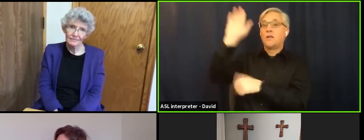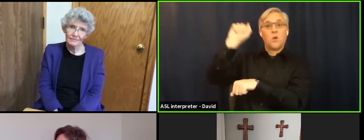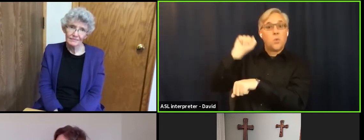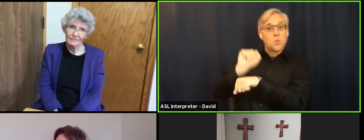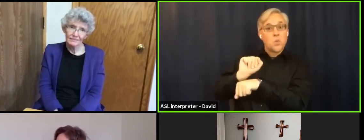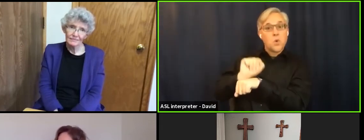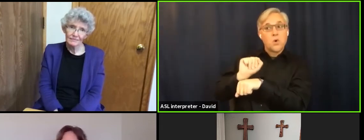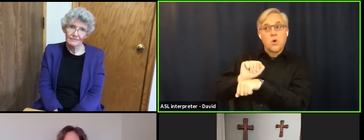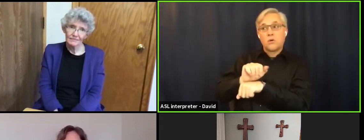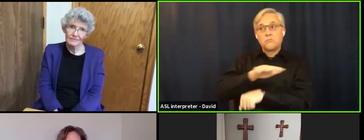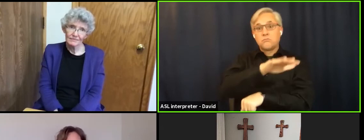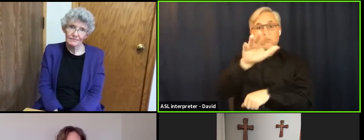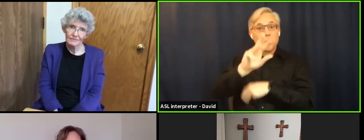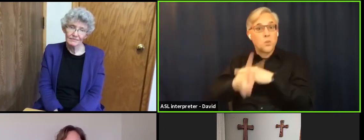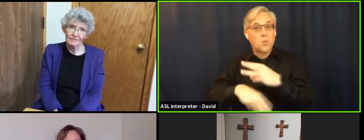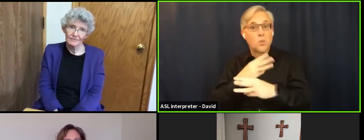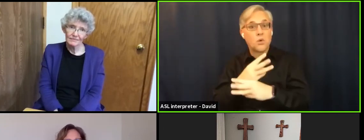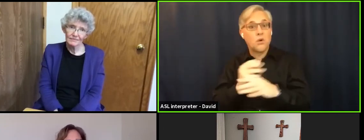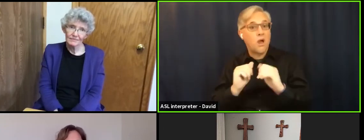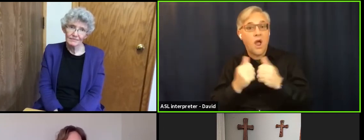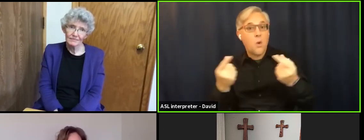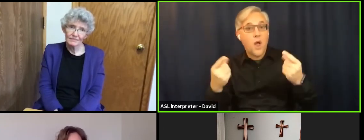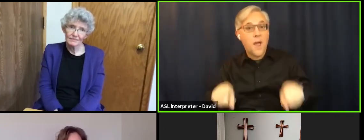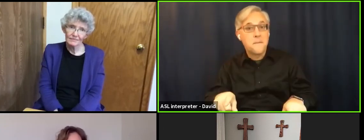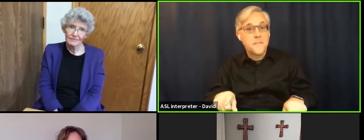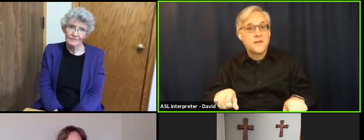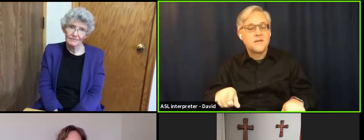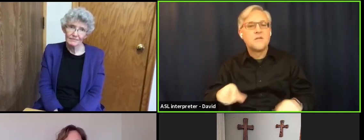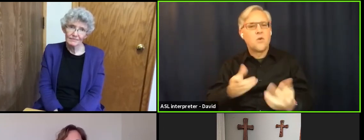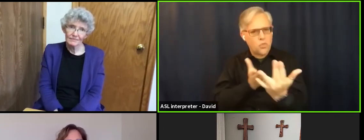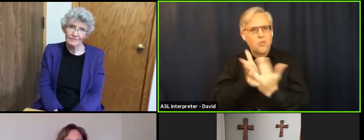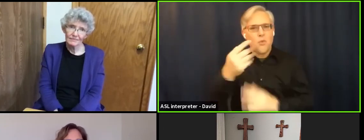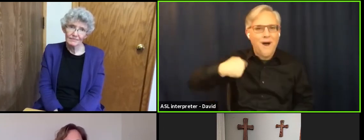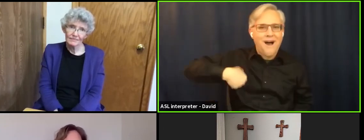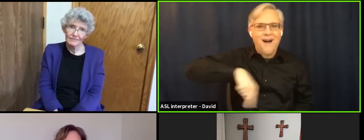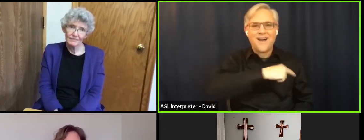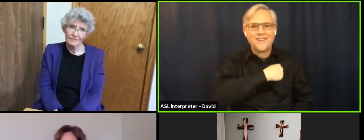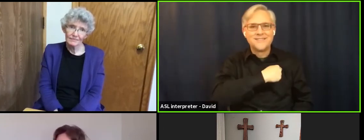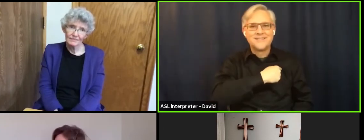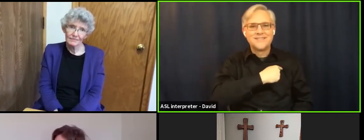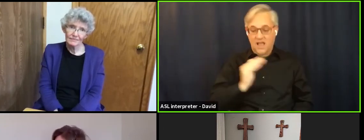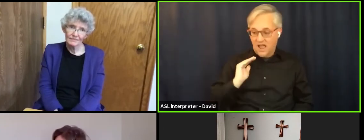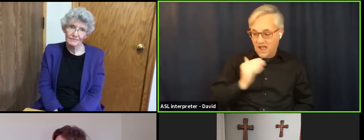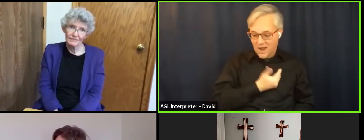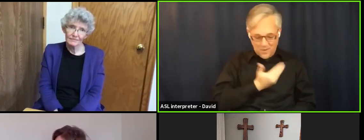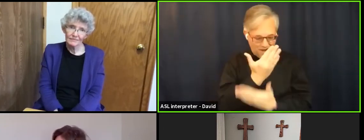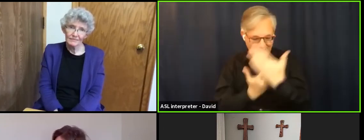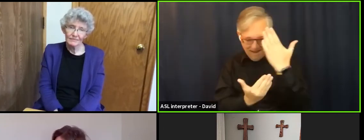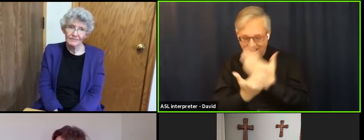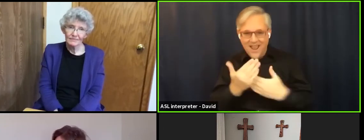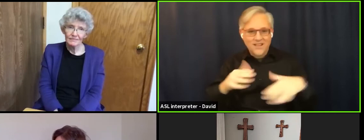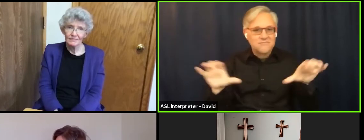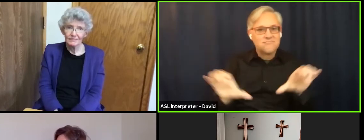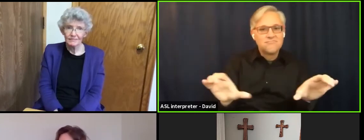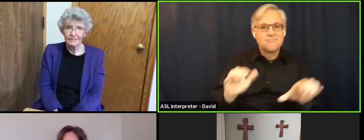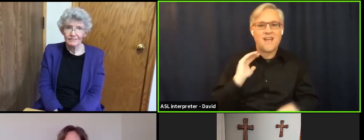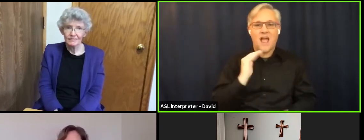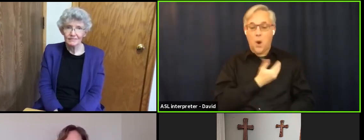us, done through our hands, through our feet, through the words that we share with one